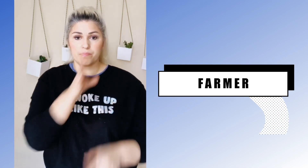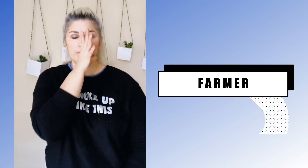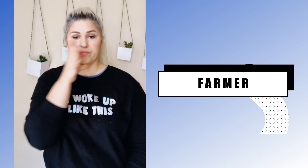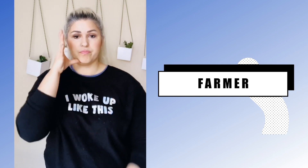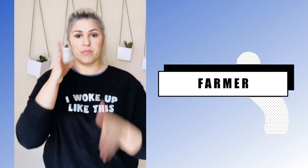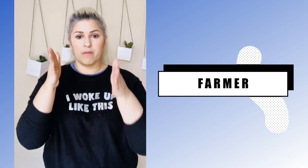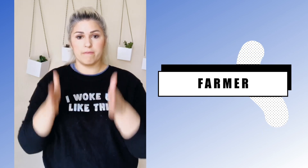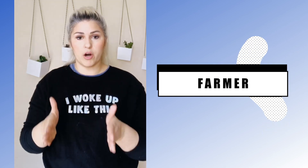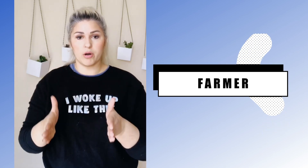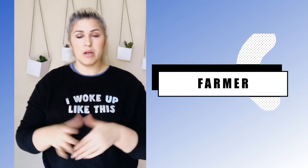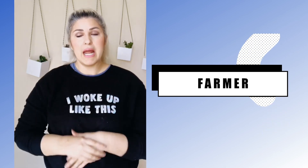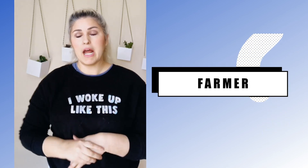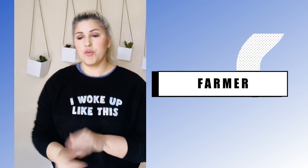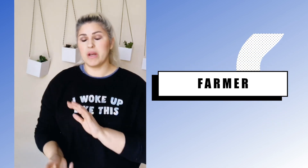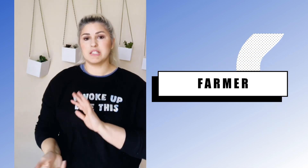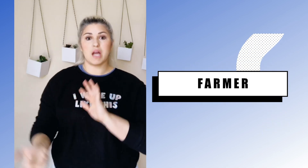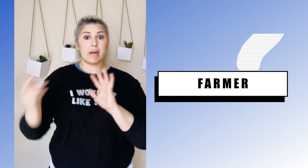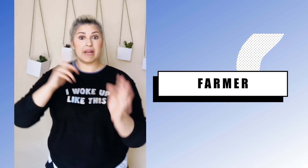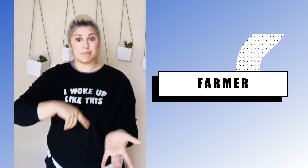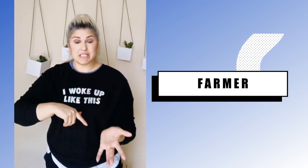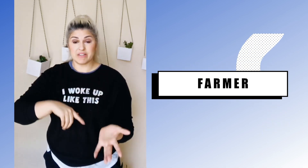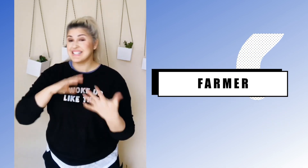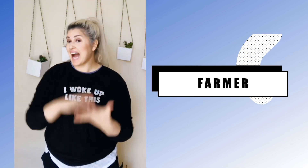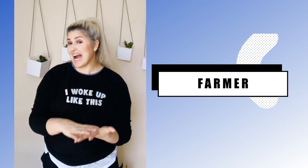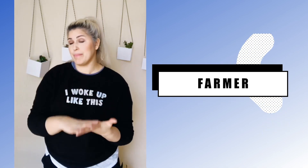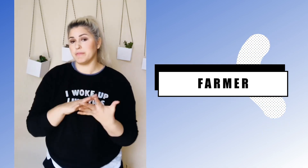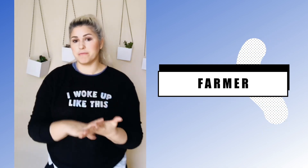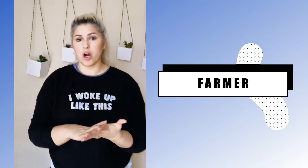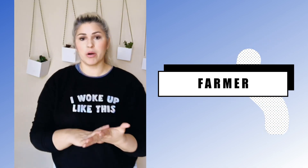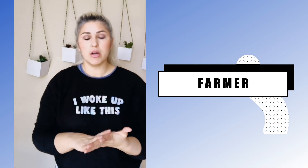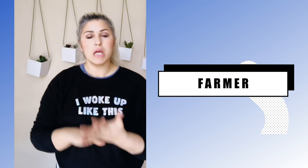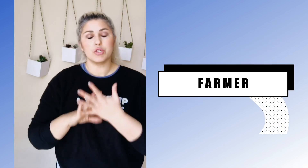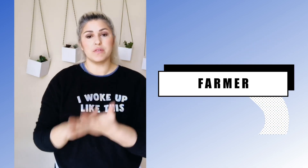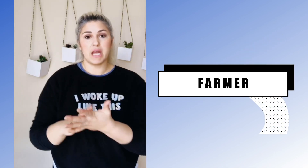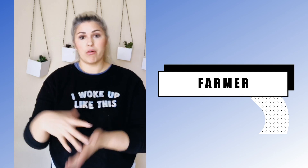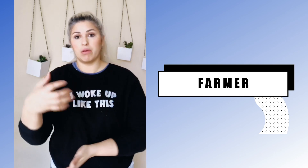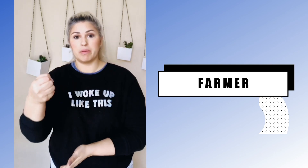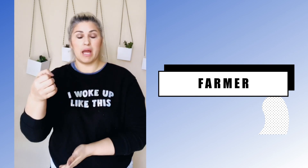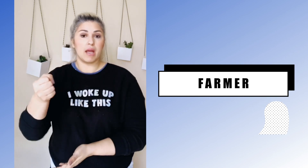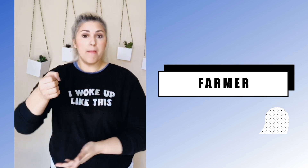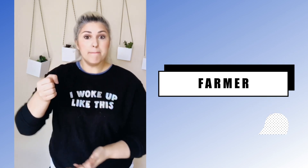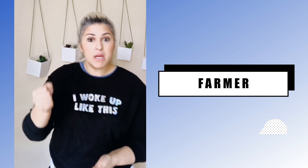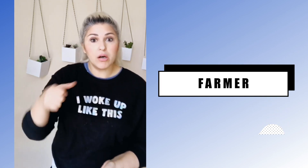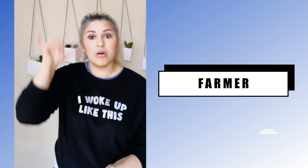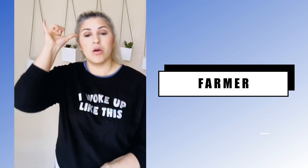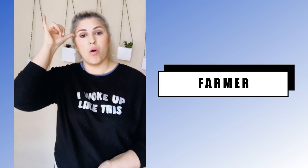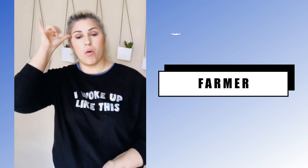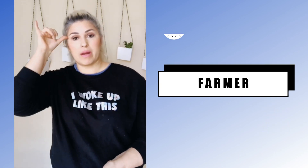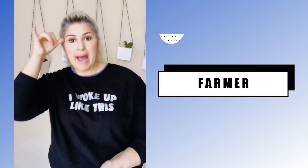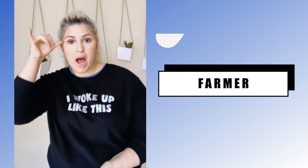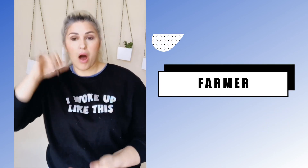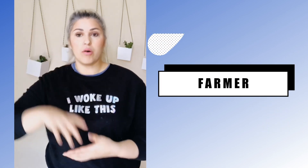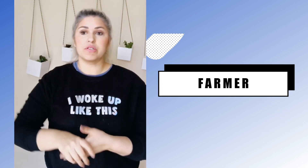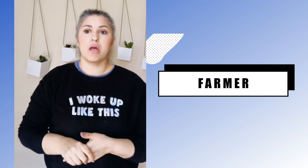farmer, farmer. Now, if you want to talk about a specific type of farmer, so dairy would be like milk